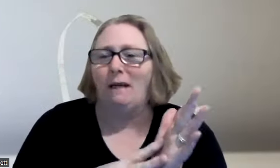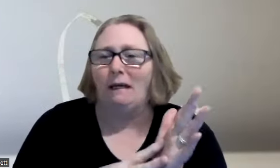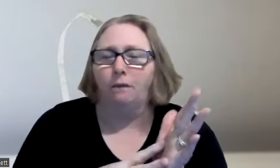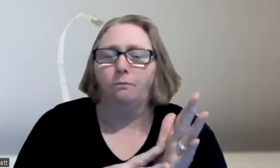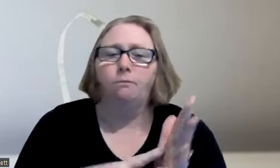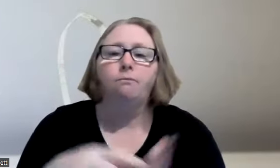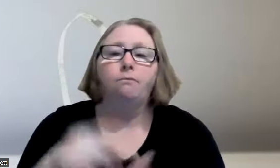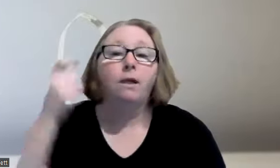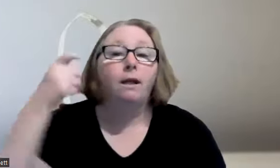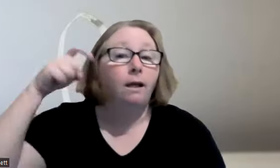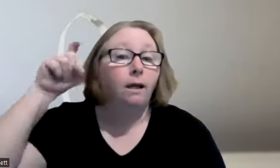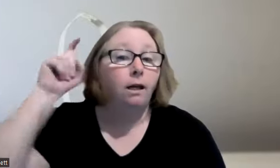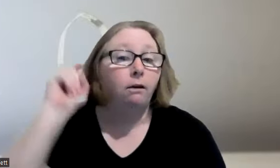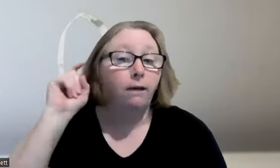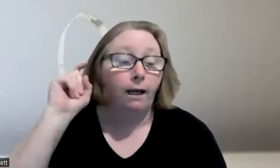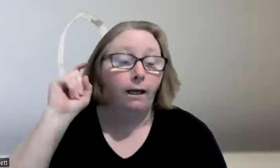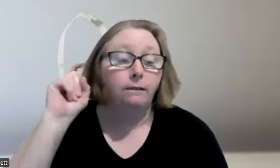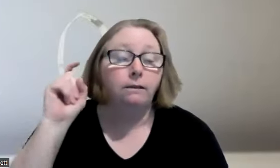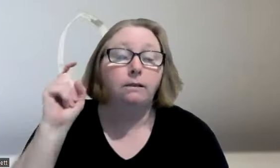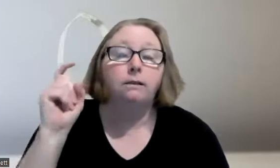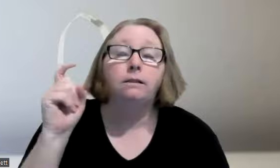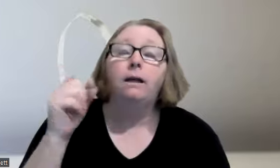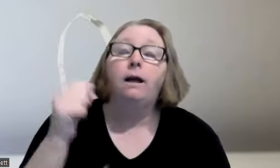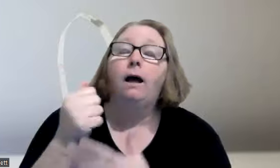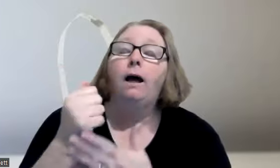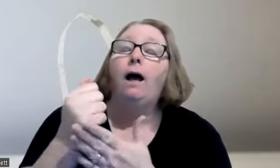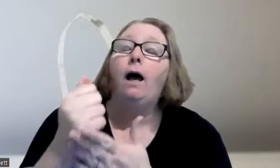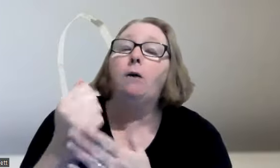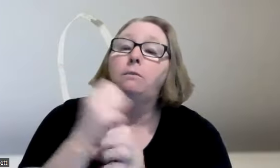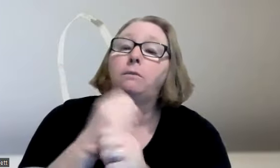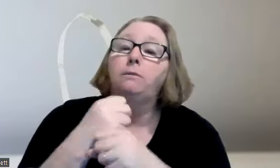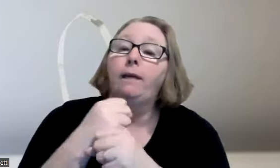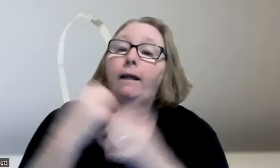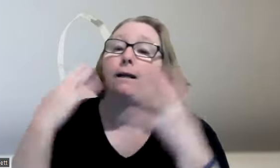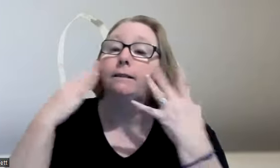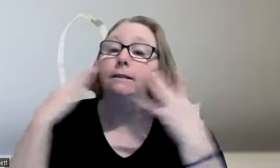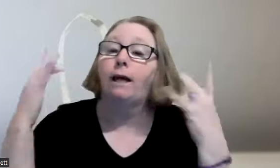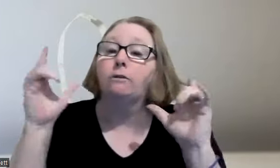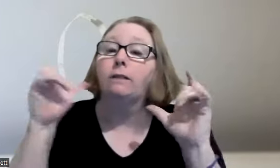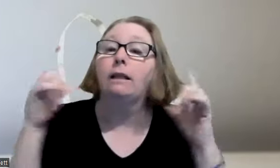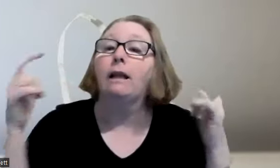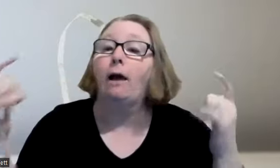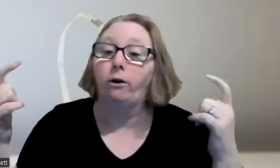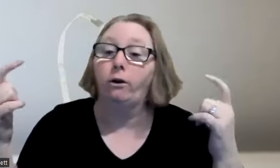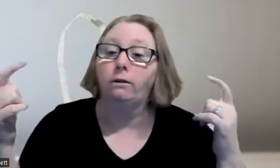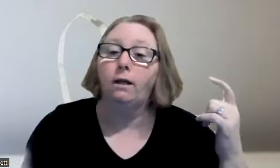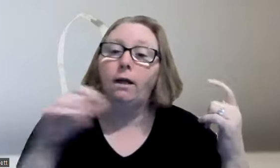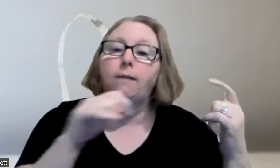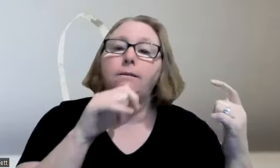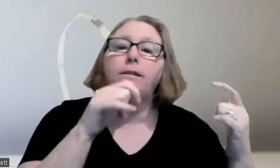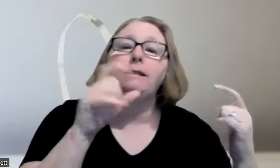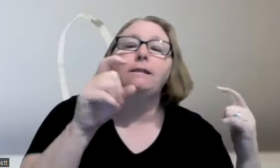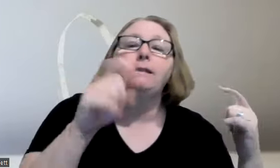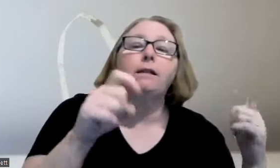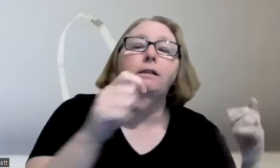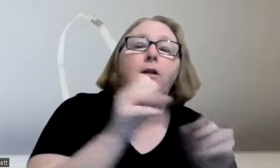mean? Hearing aids help to make sound louder. Doesn't